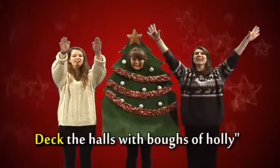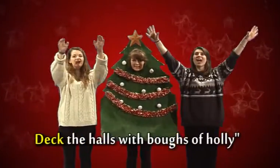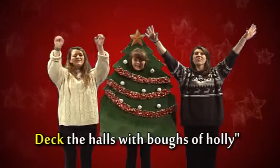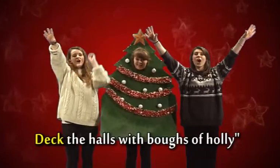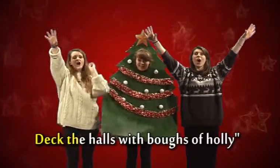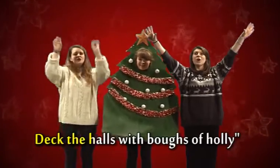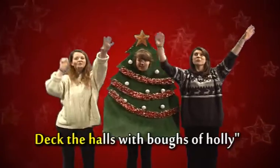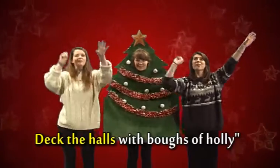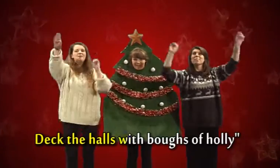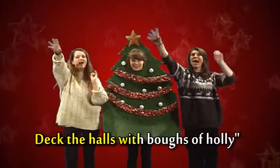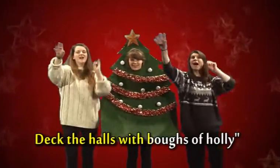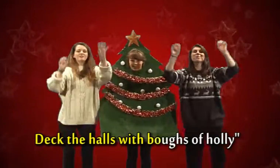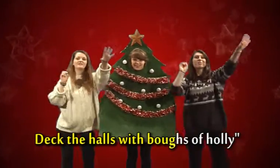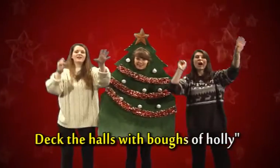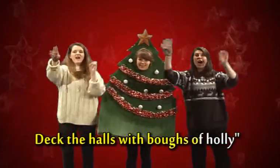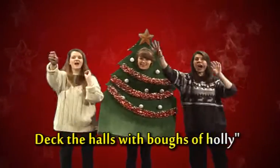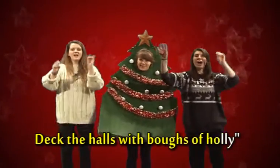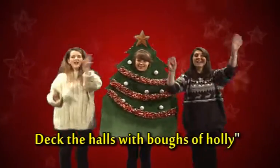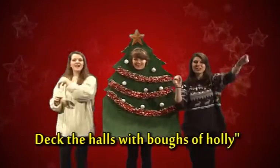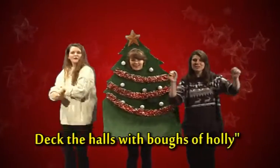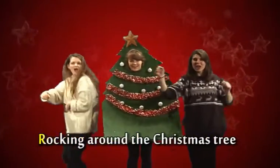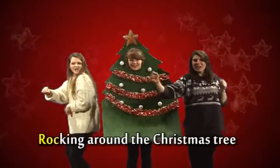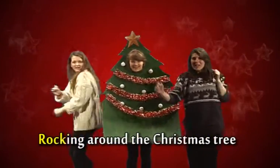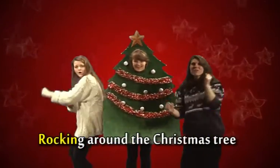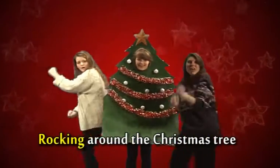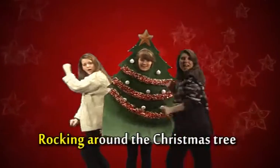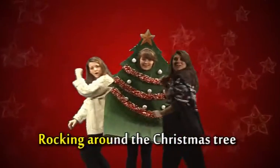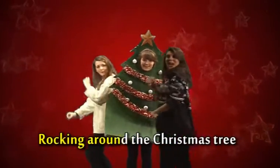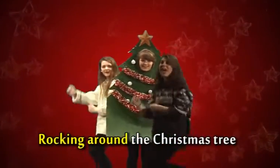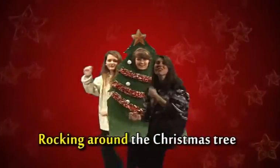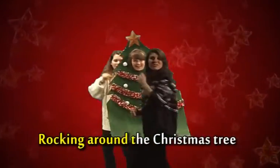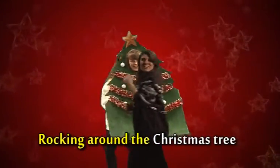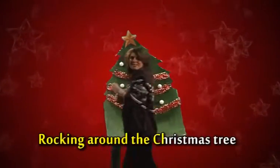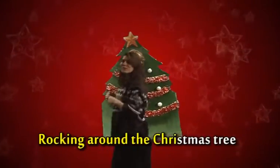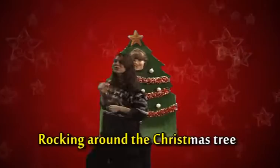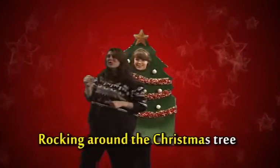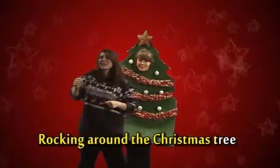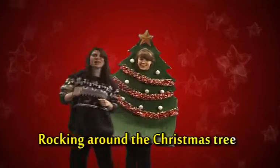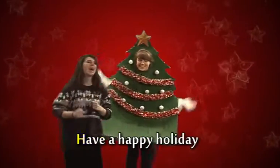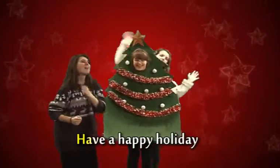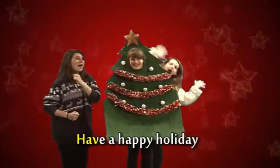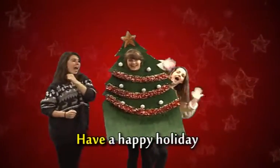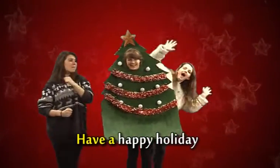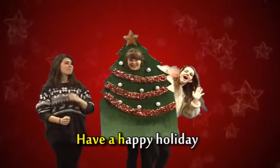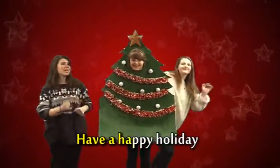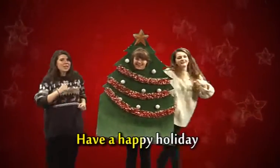the halls with balsam party Rocking around the Christmas tree Have a happy